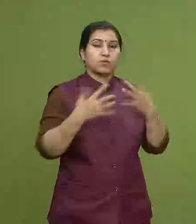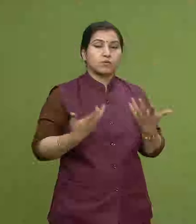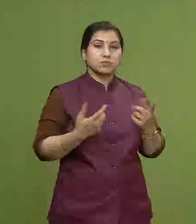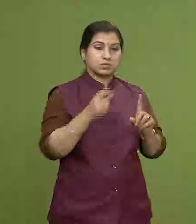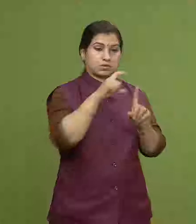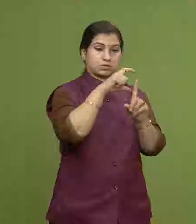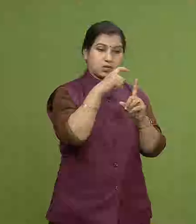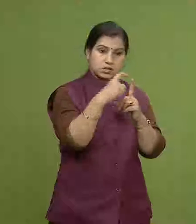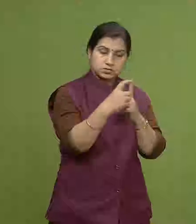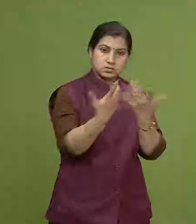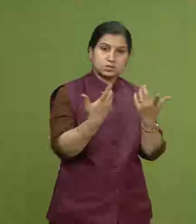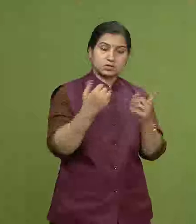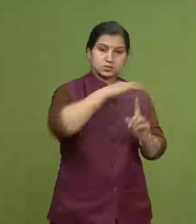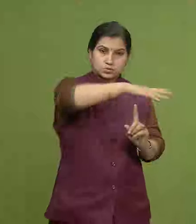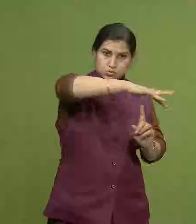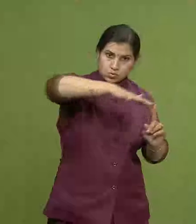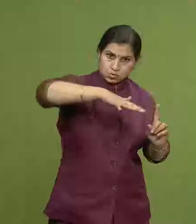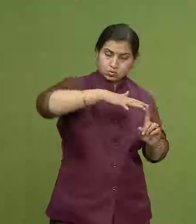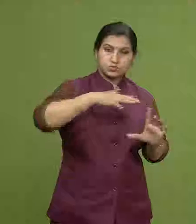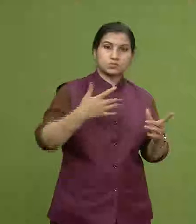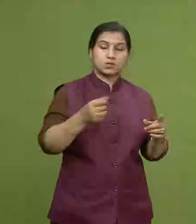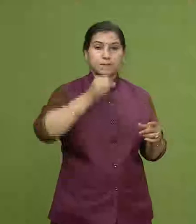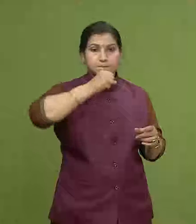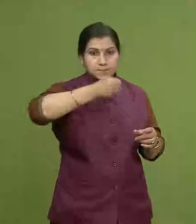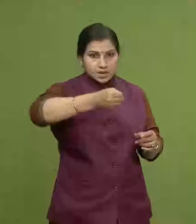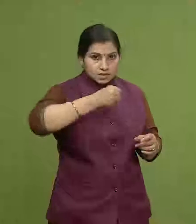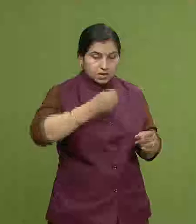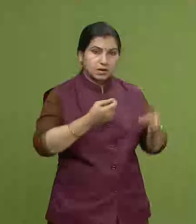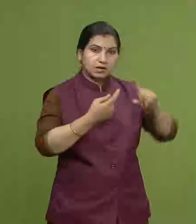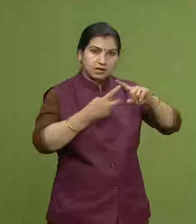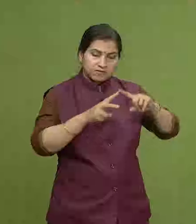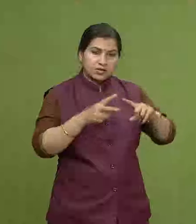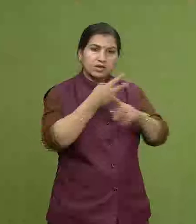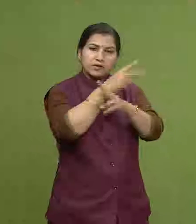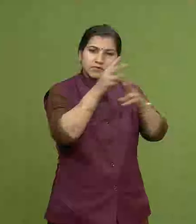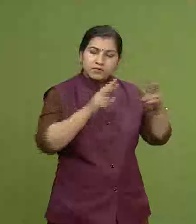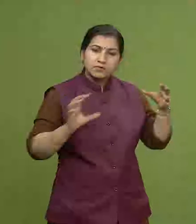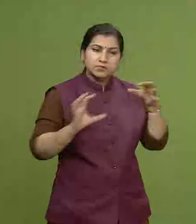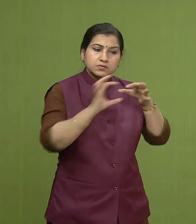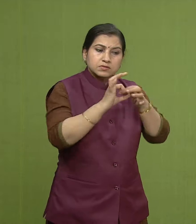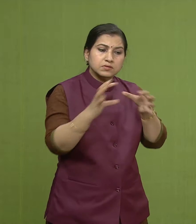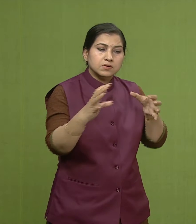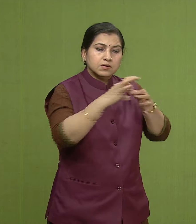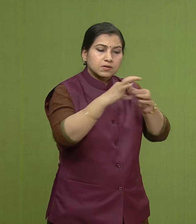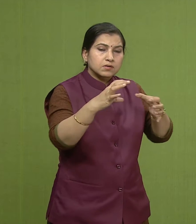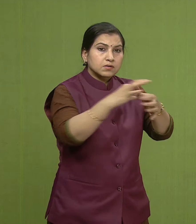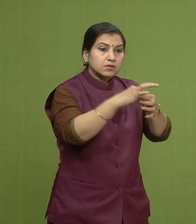and social norms, influence of media on adolescence, and how it helps